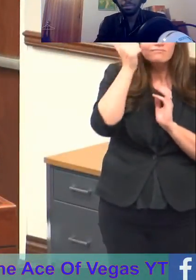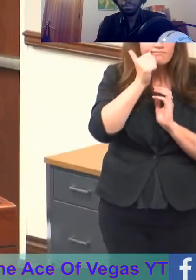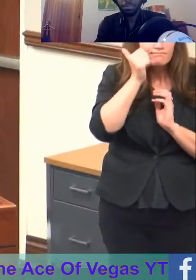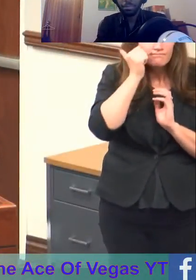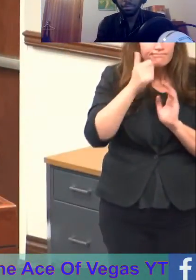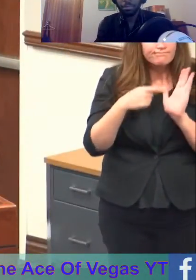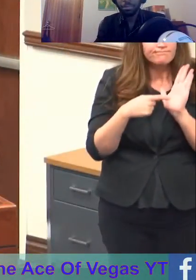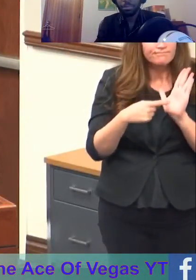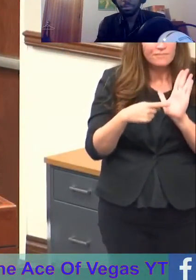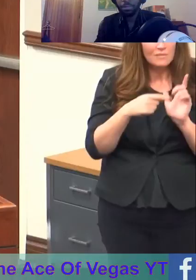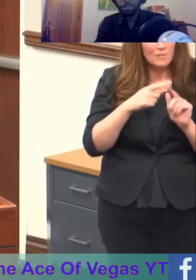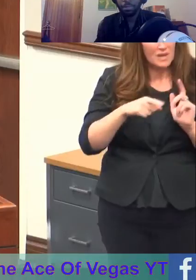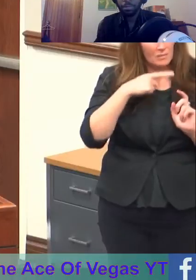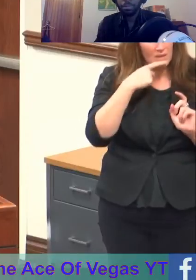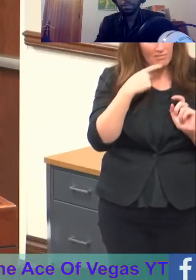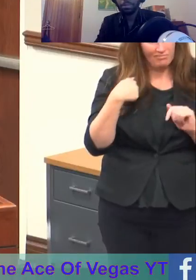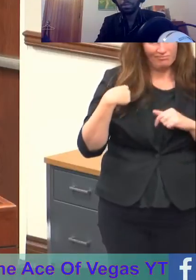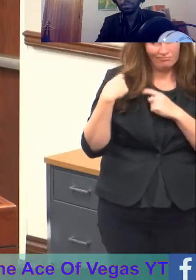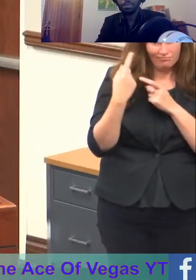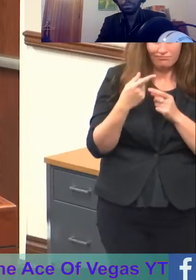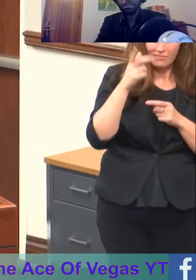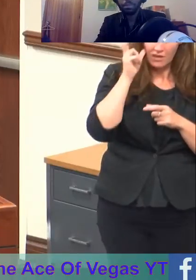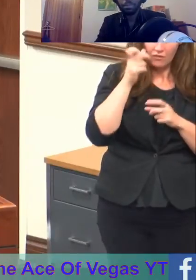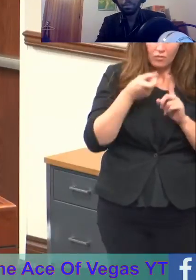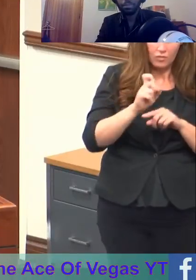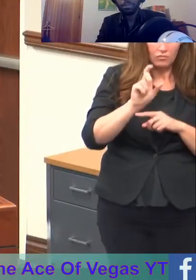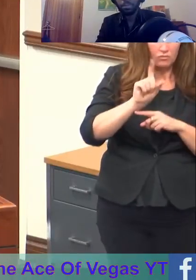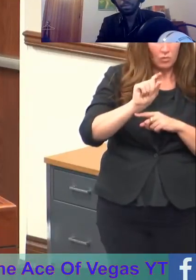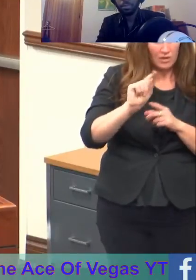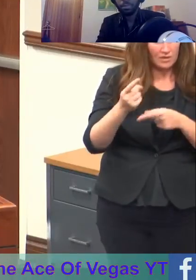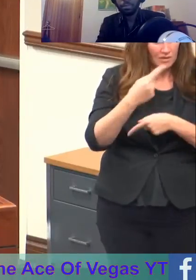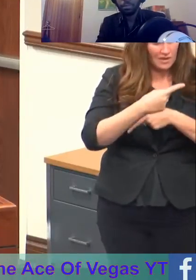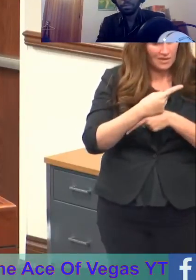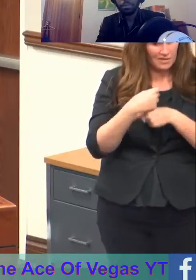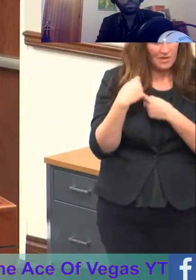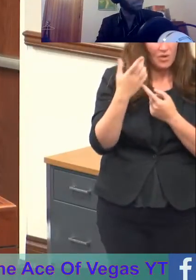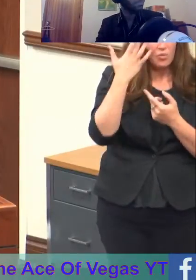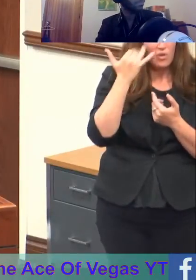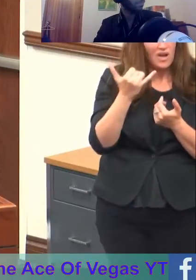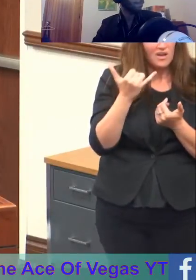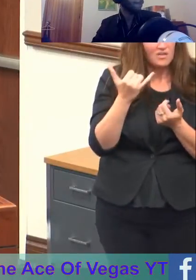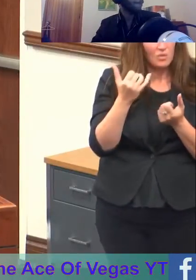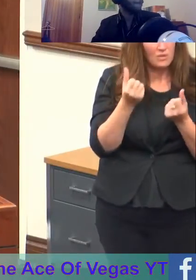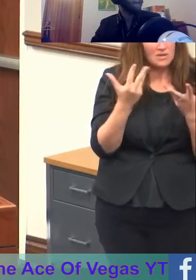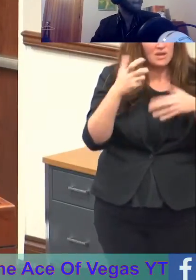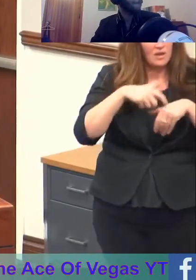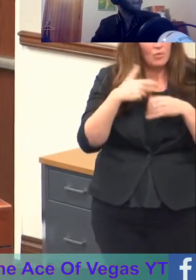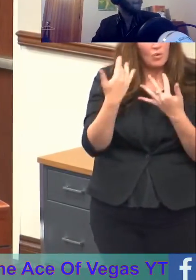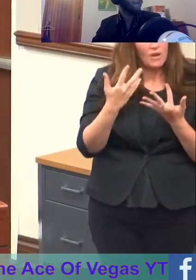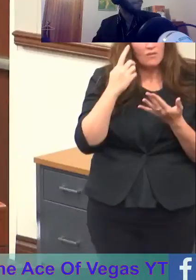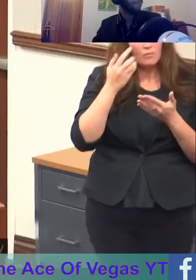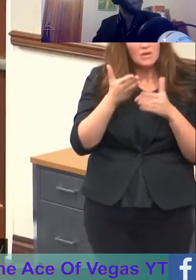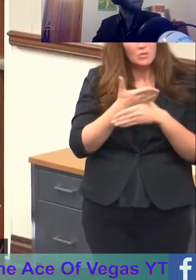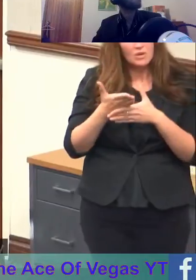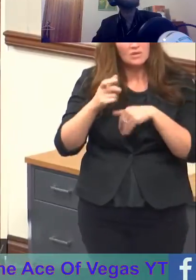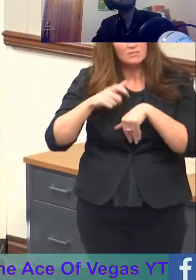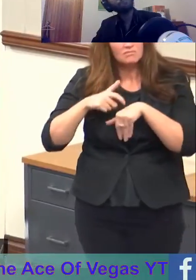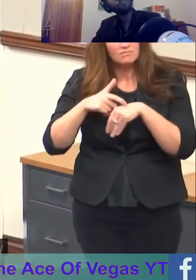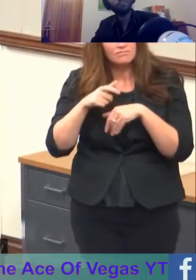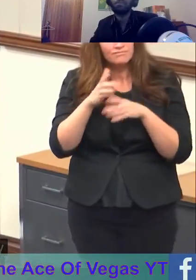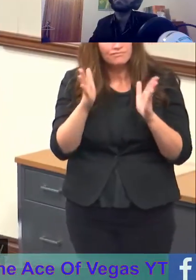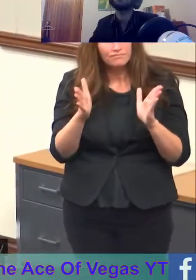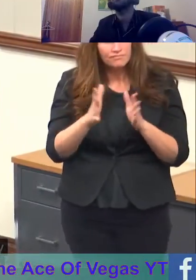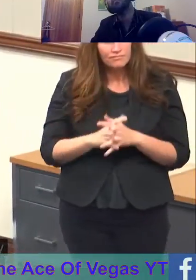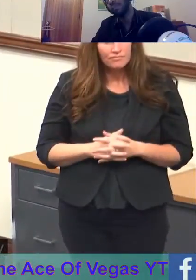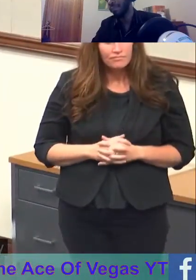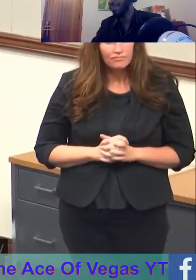public hasn't heard from you for more than 20 days, at least it seems. Why allow so much time in between press conferences? Well, you know, I don't